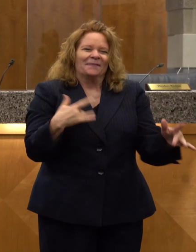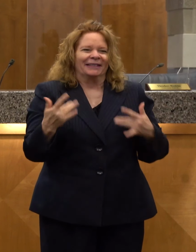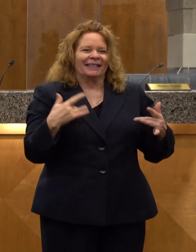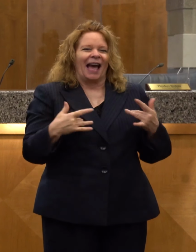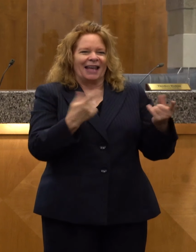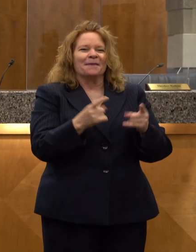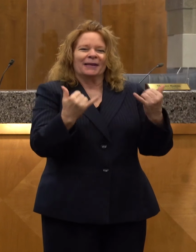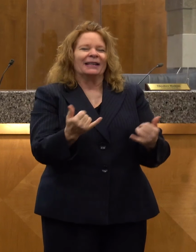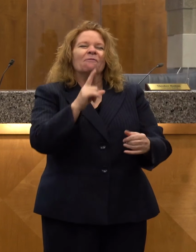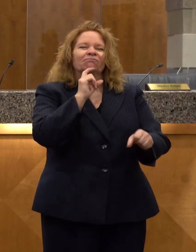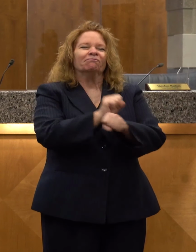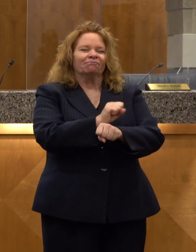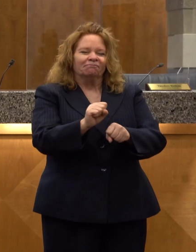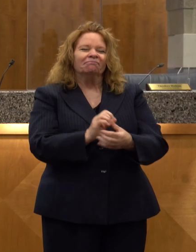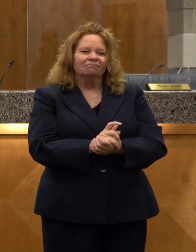excited. There's no doubt about it.